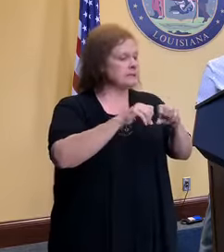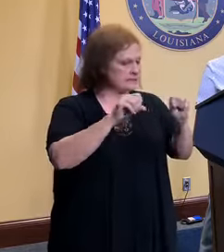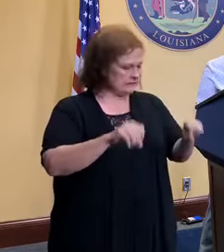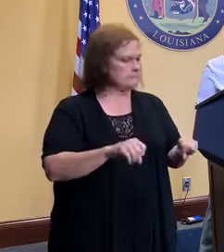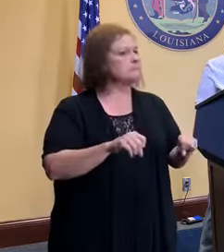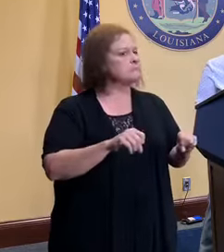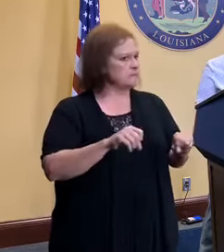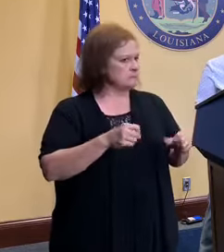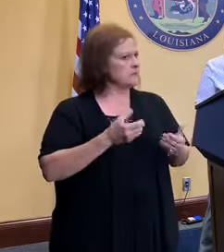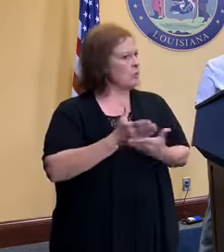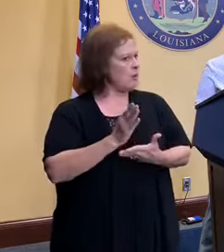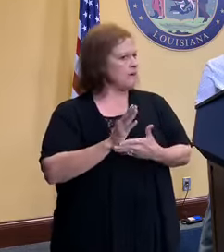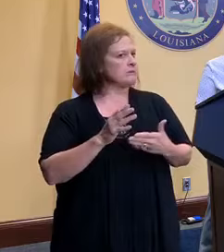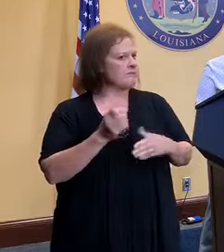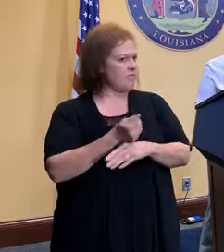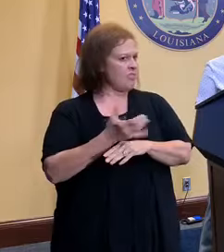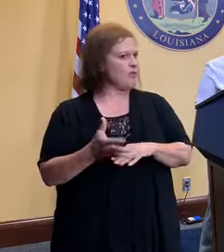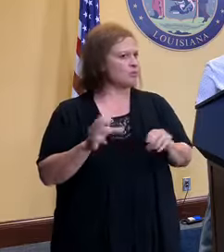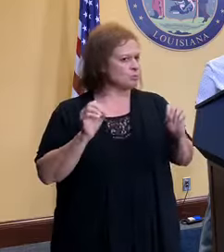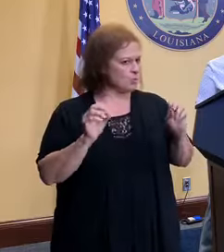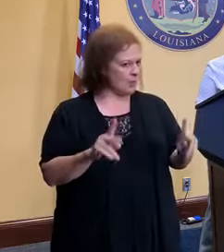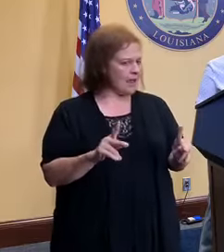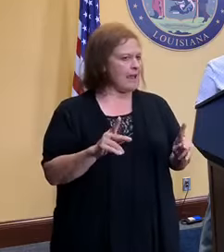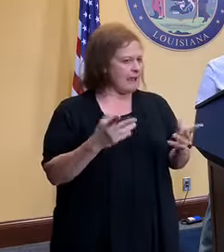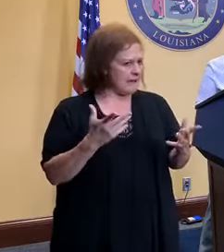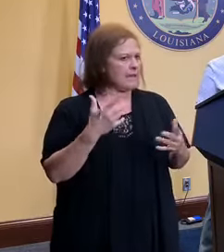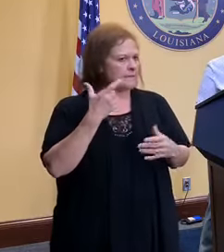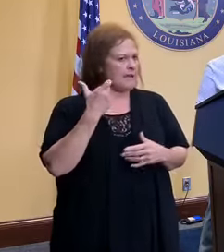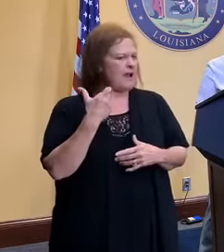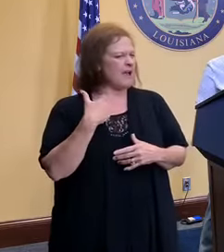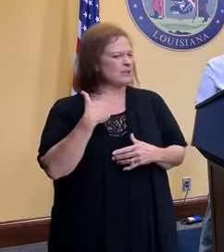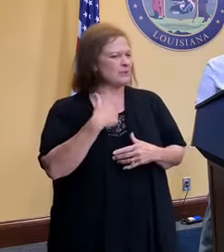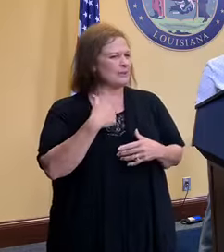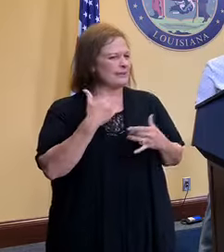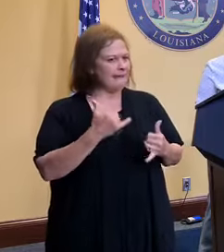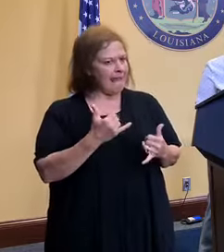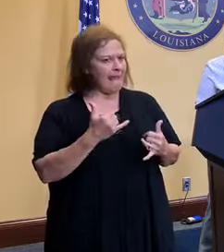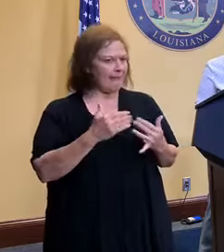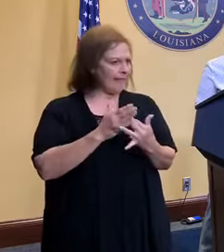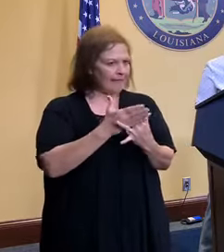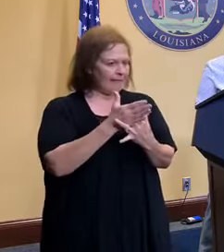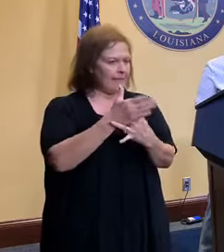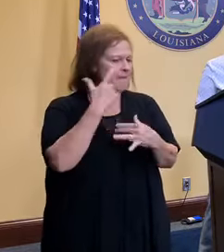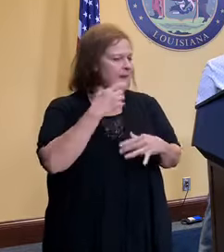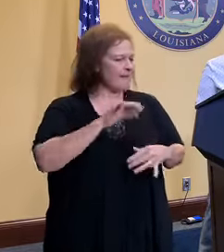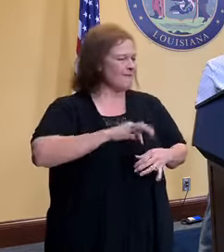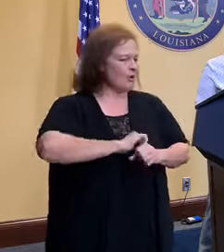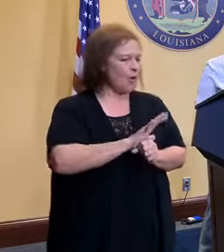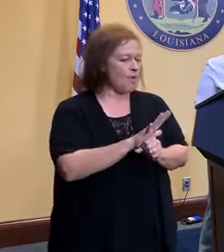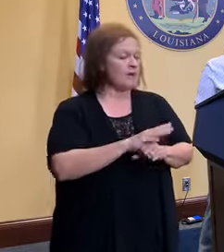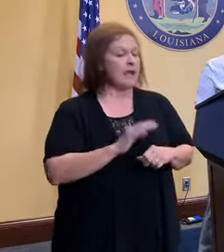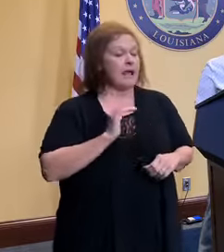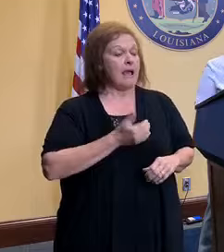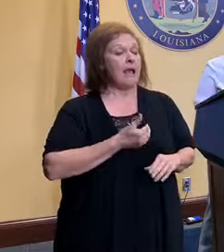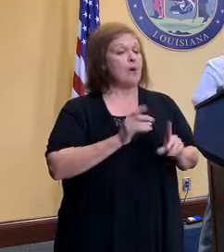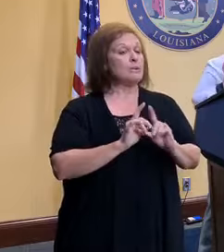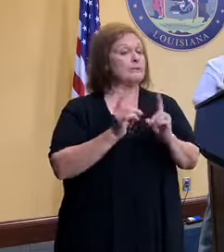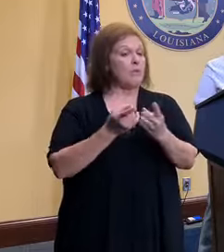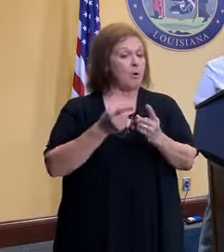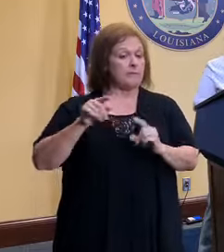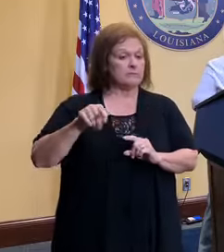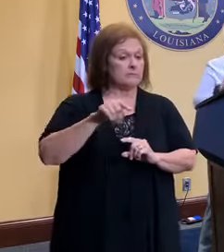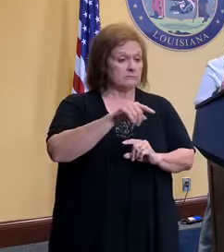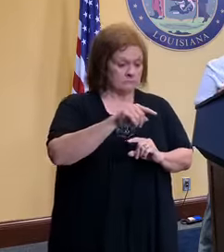been critical during this pandemic that we are moving through. Our departments have virtualized